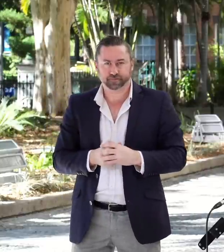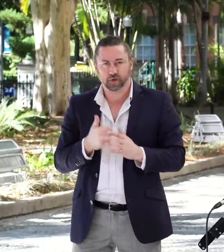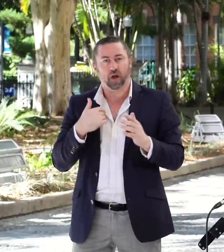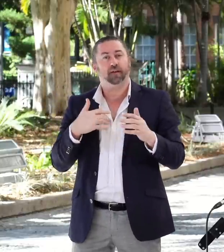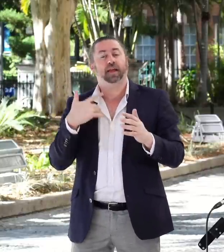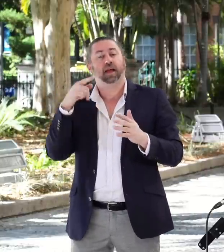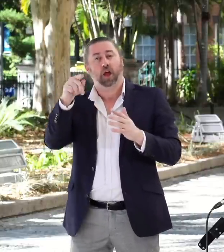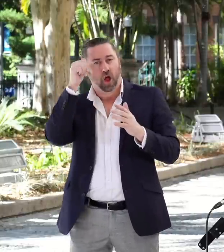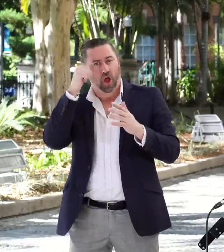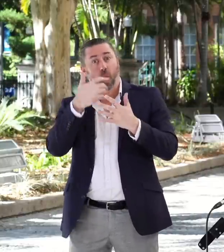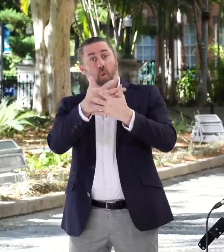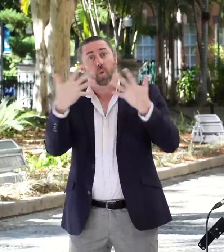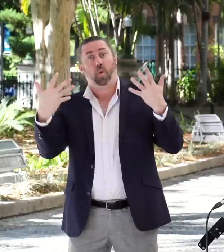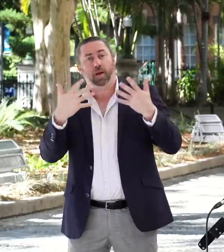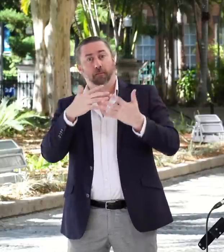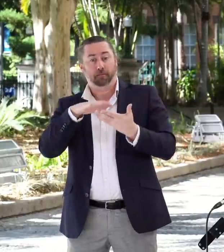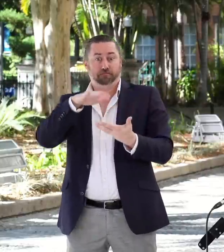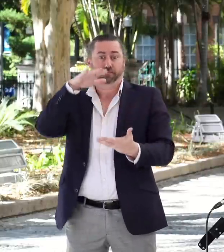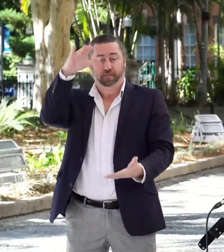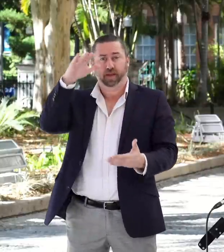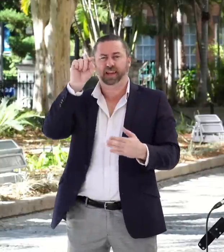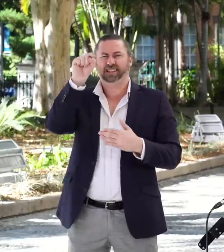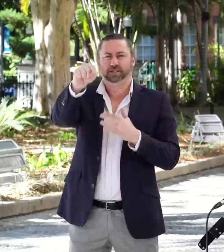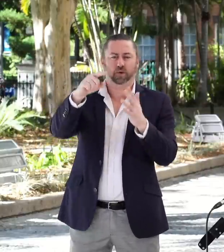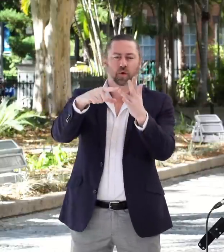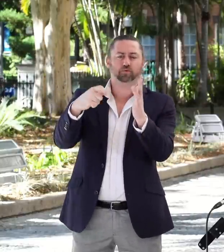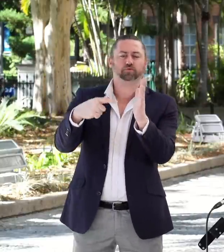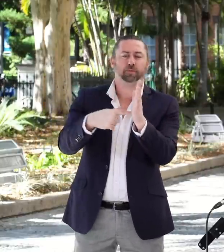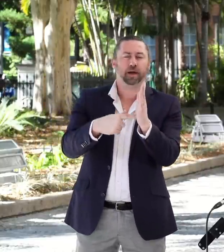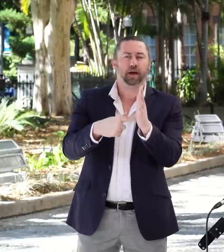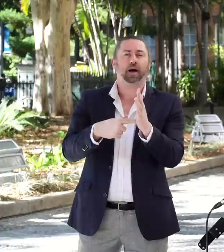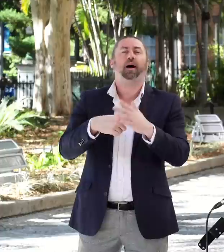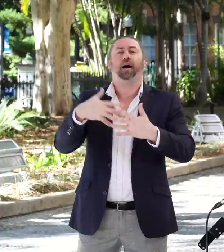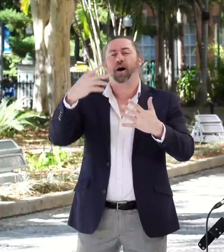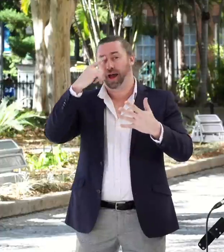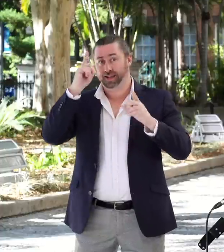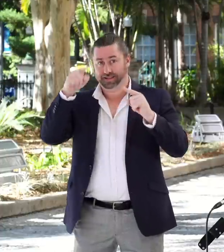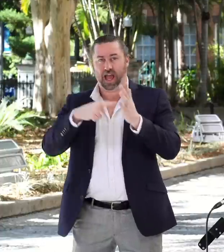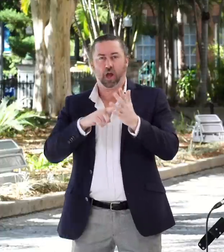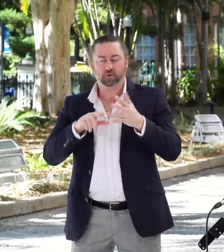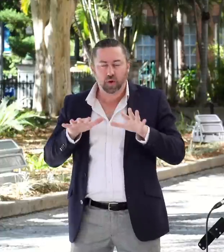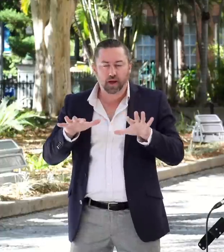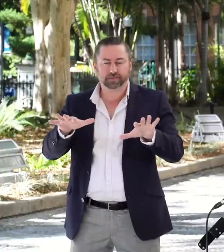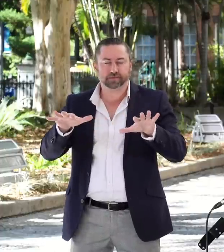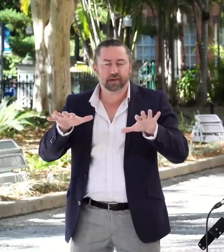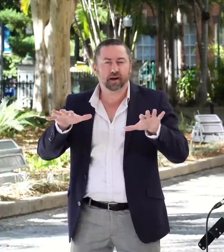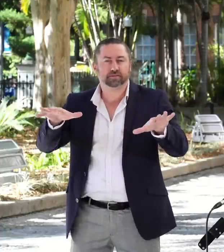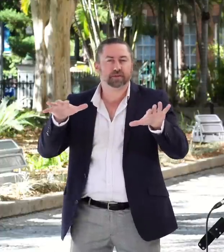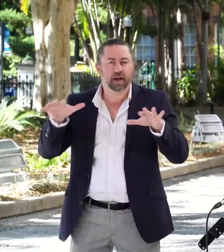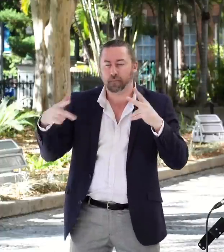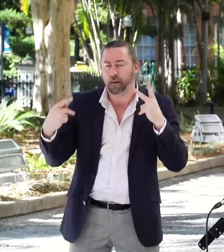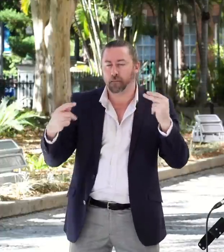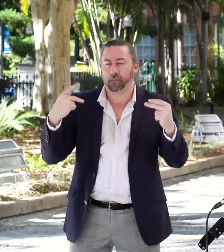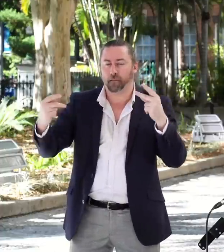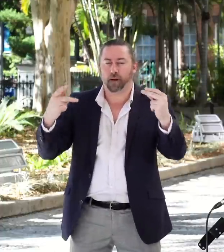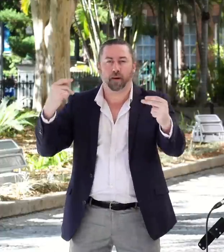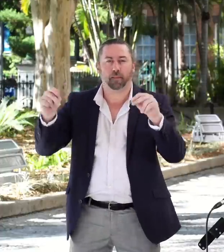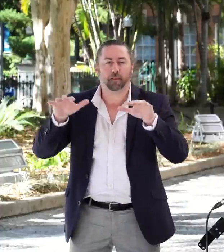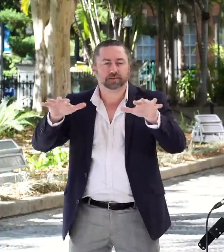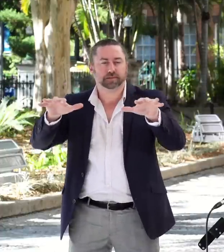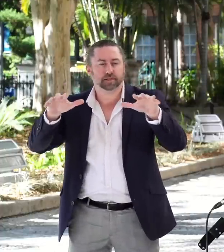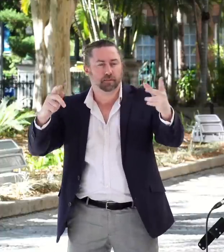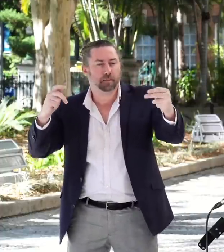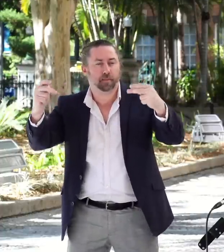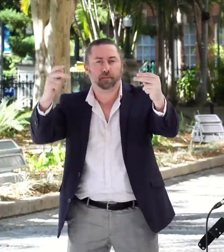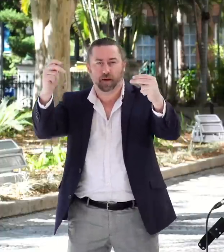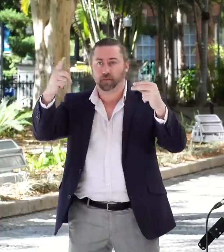in October, where we can open it up to the broader general population and see as many Queenslanders who are